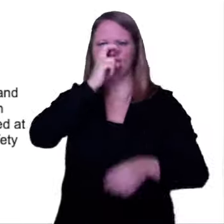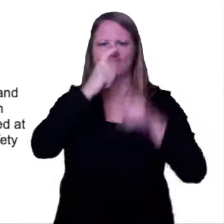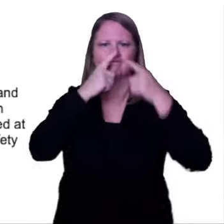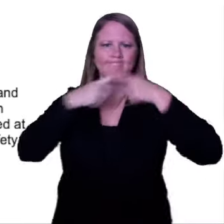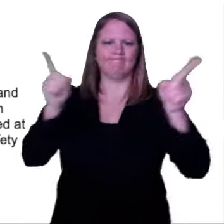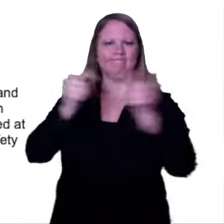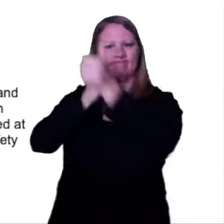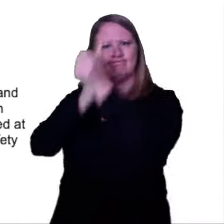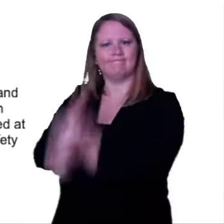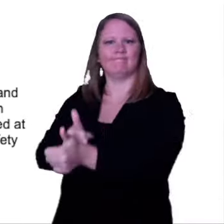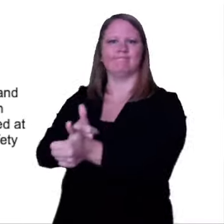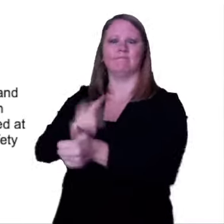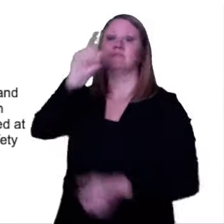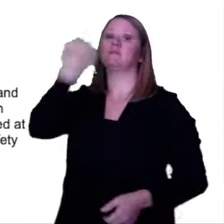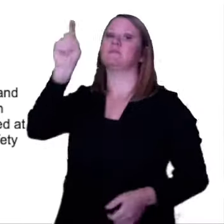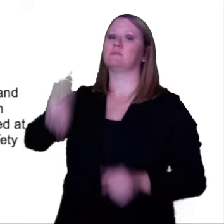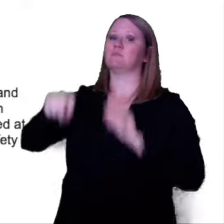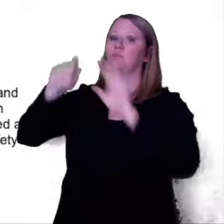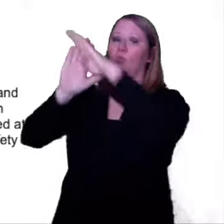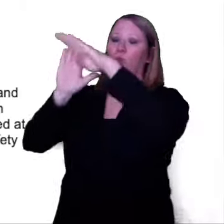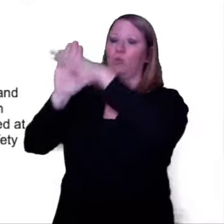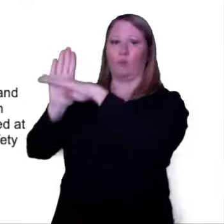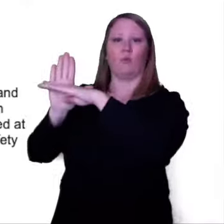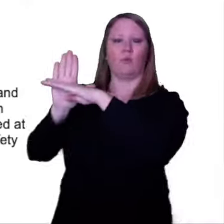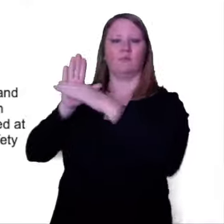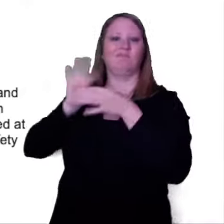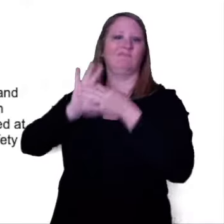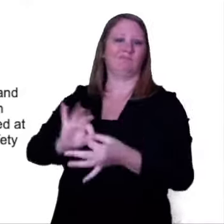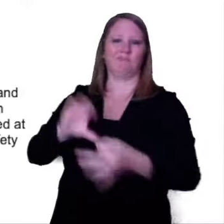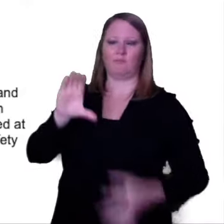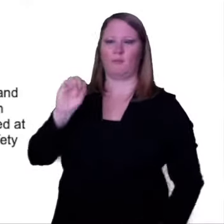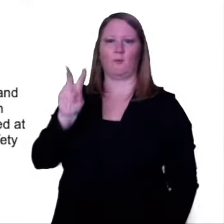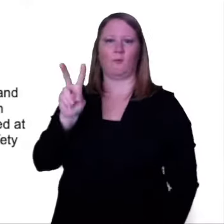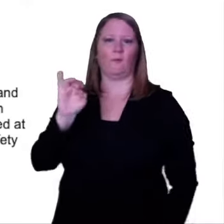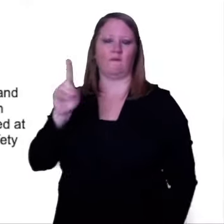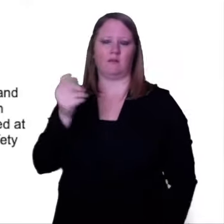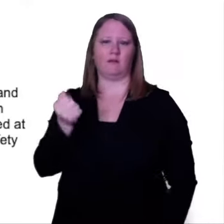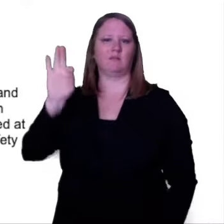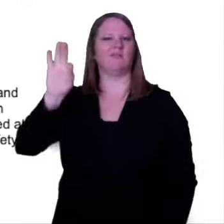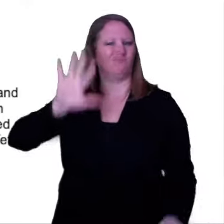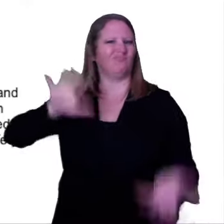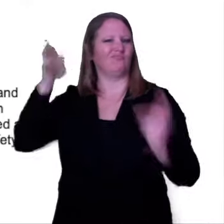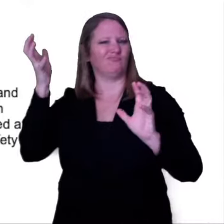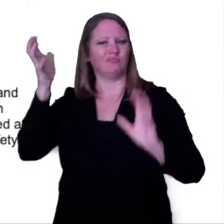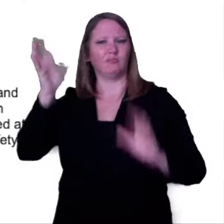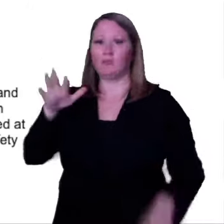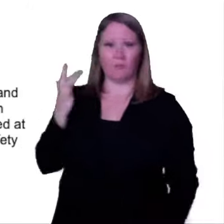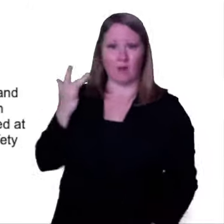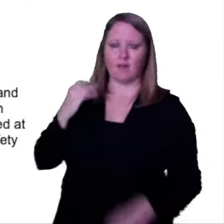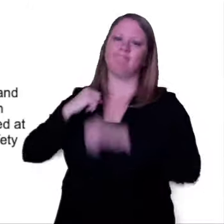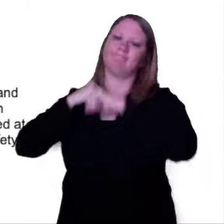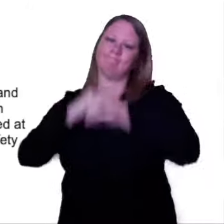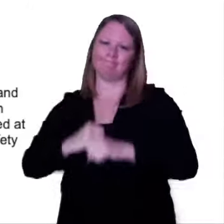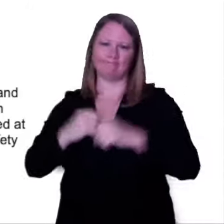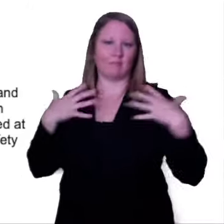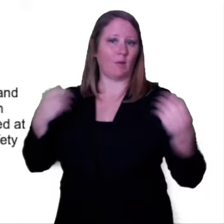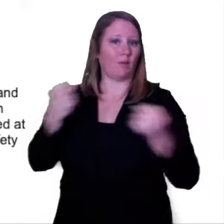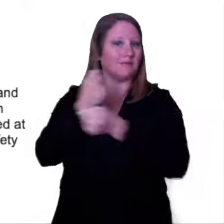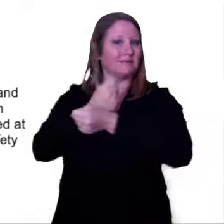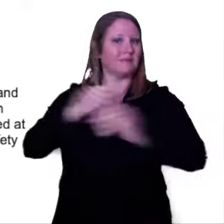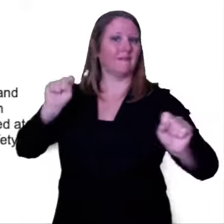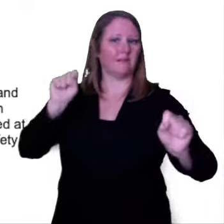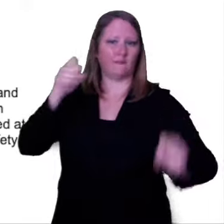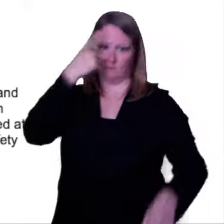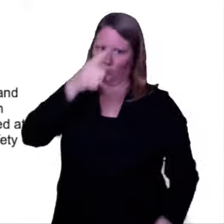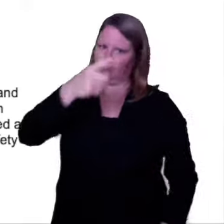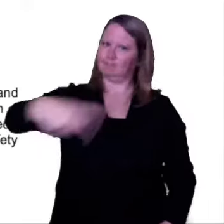whereas I have issued numerous executive orders and suspensions of Texas laws in response to COVID-19 aimed